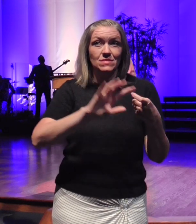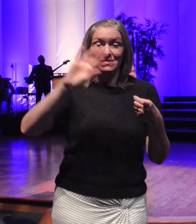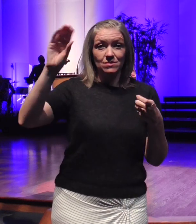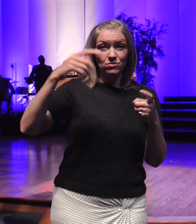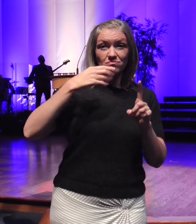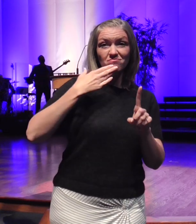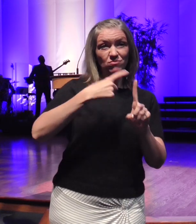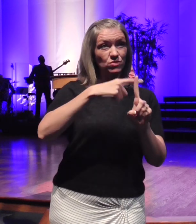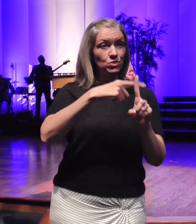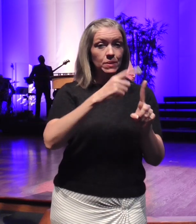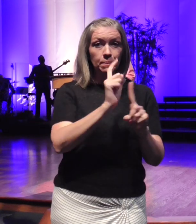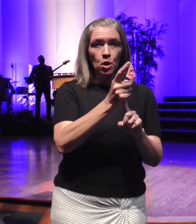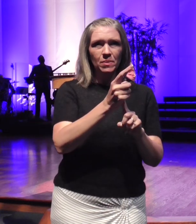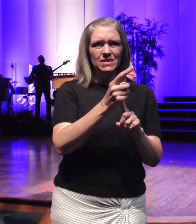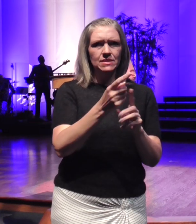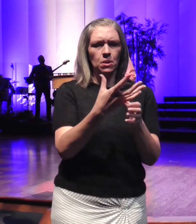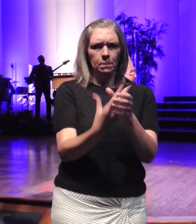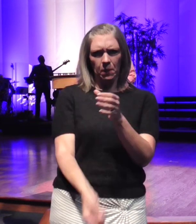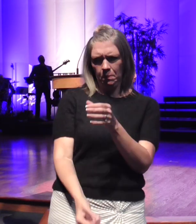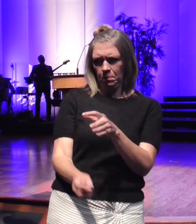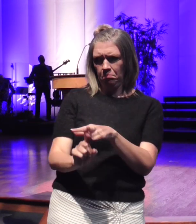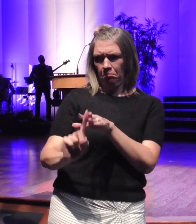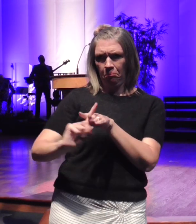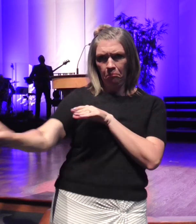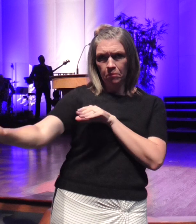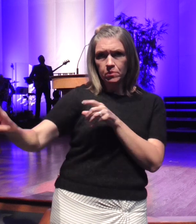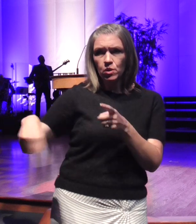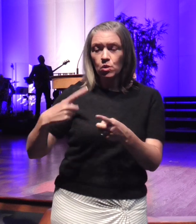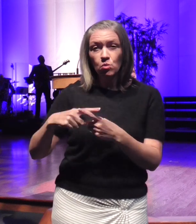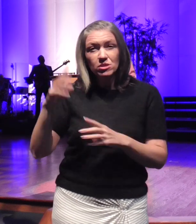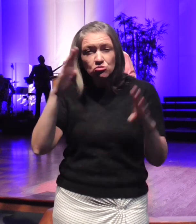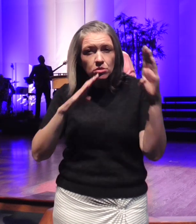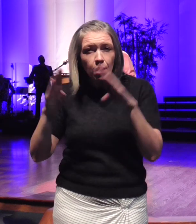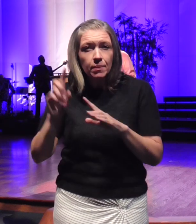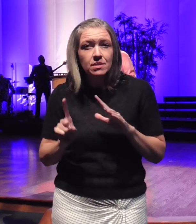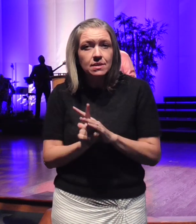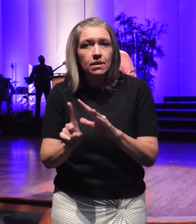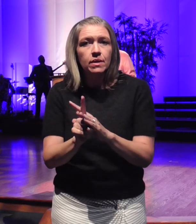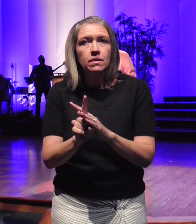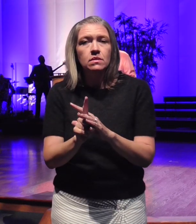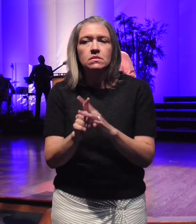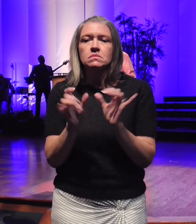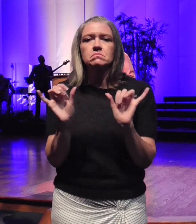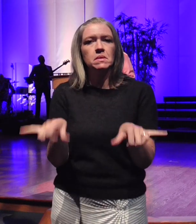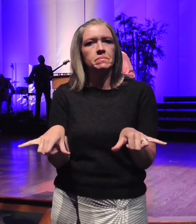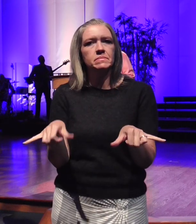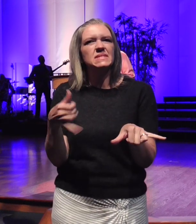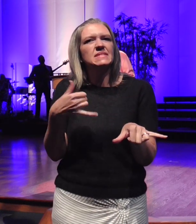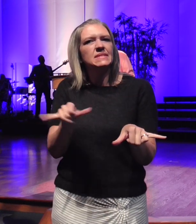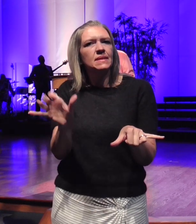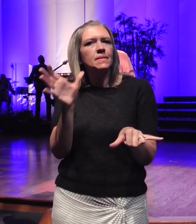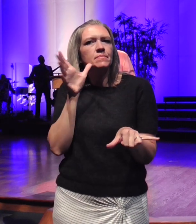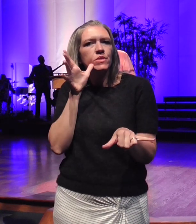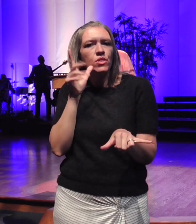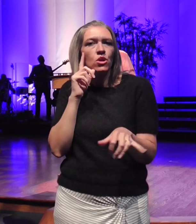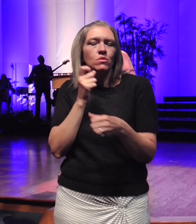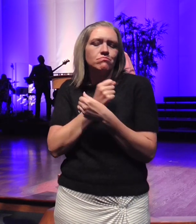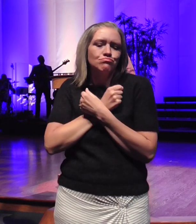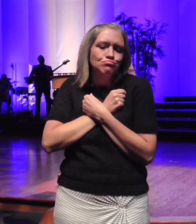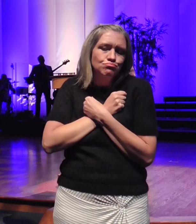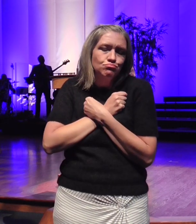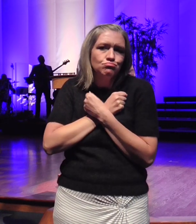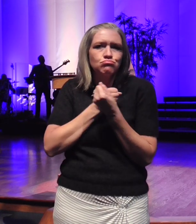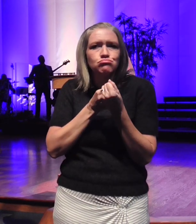sunshine desert us, when troubles thicken around us, still will she cling to